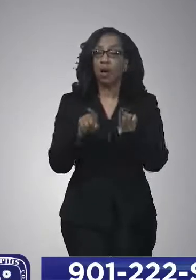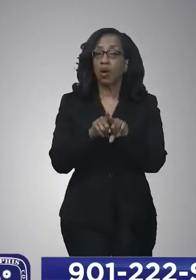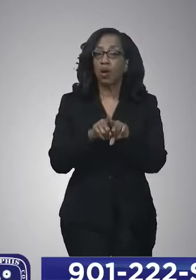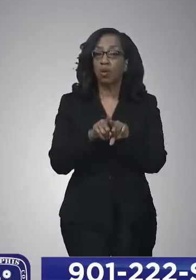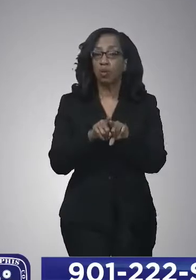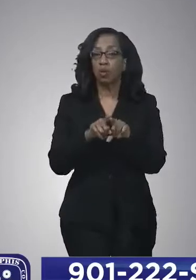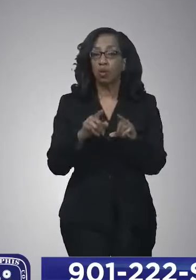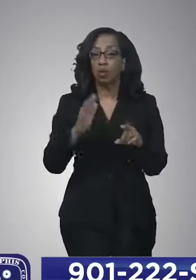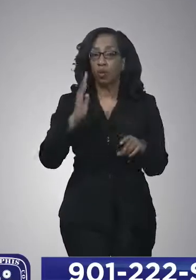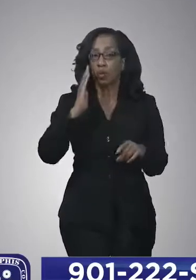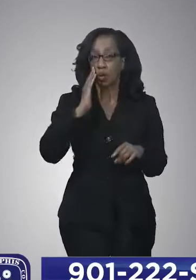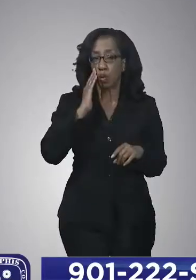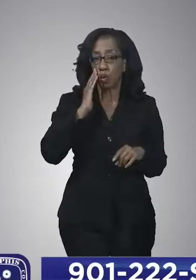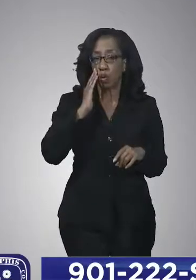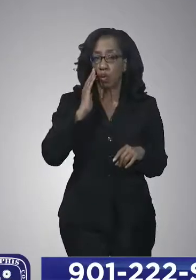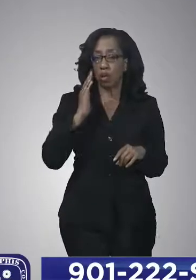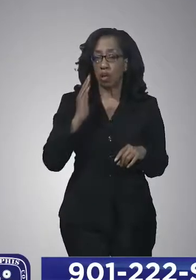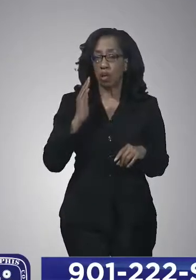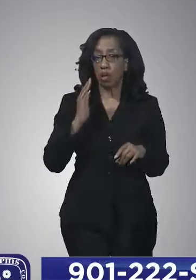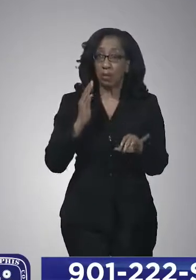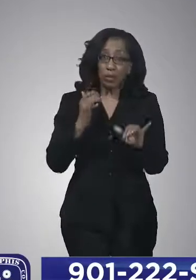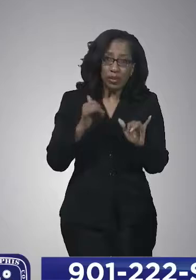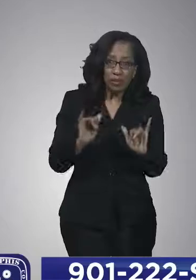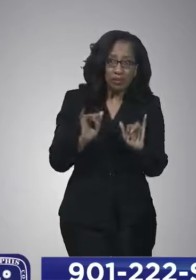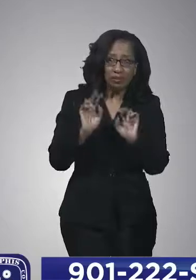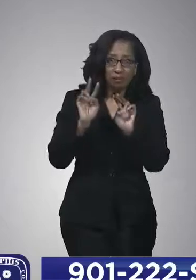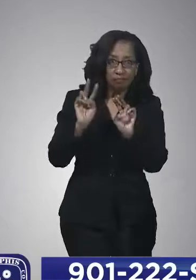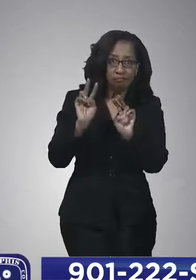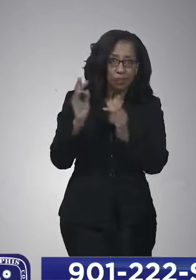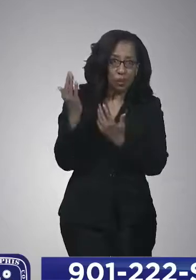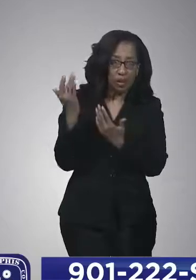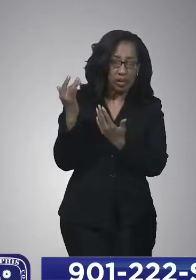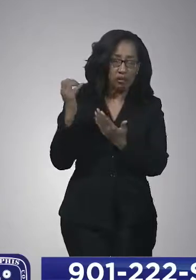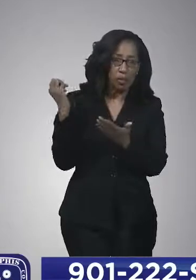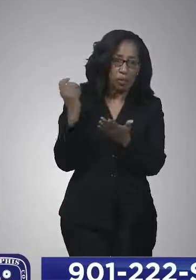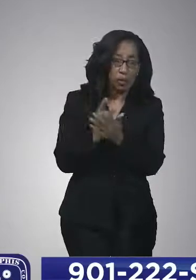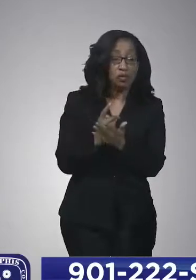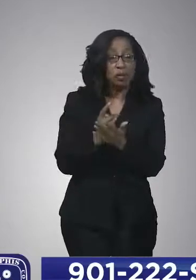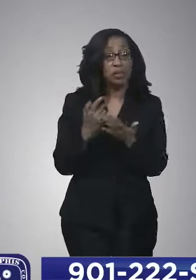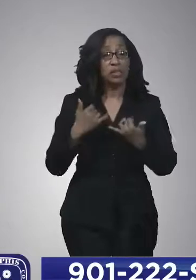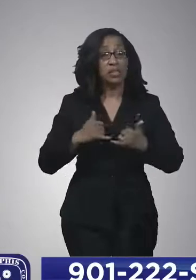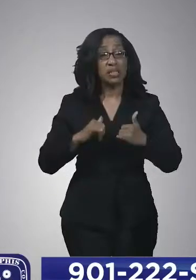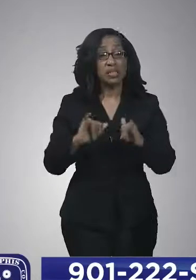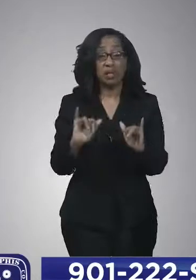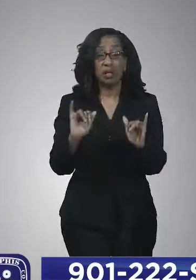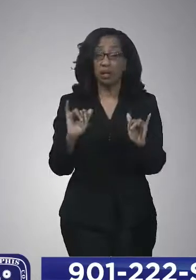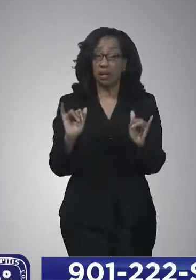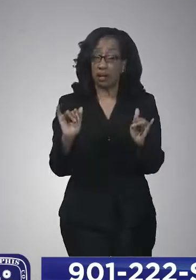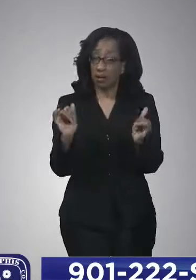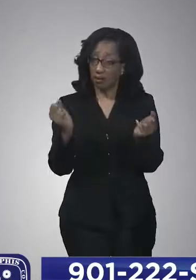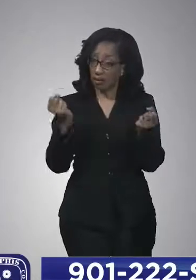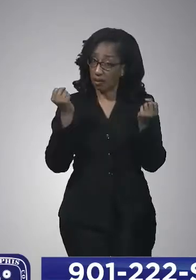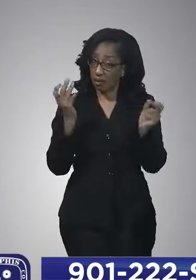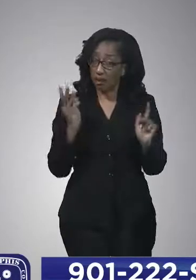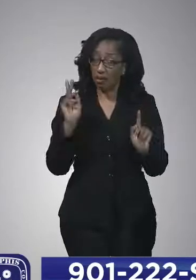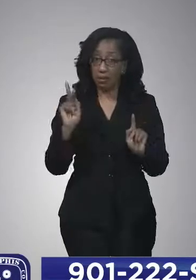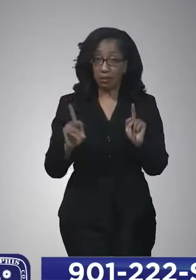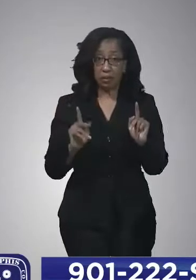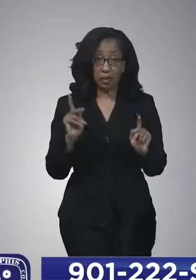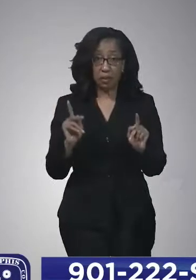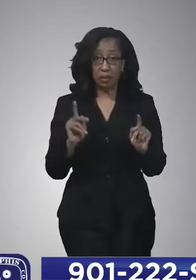we still have, even though we're anxiously awaiting approval, we still have a significant portion of our population,